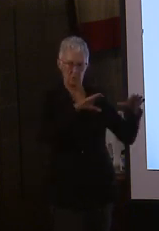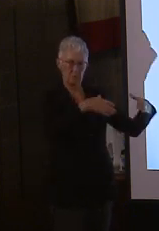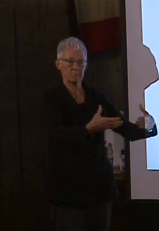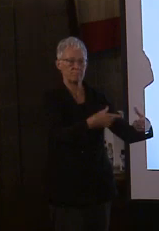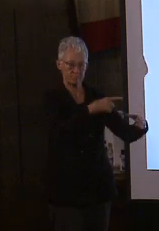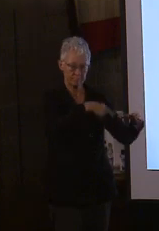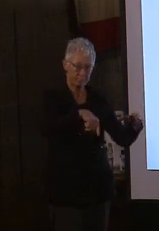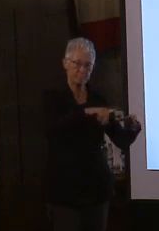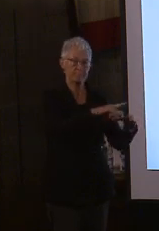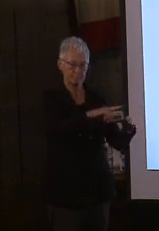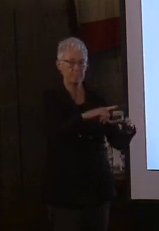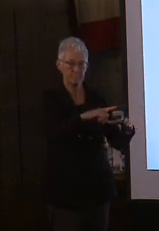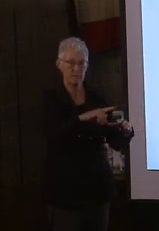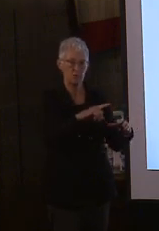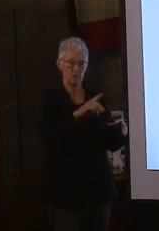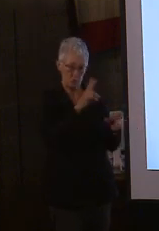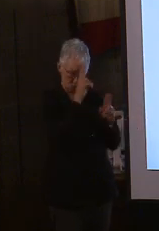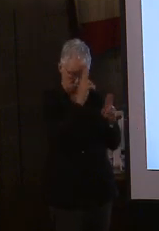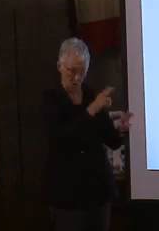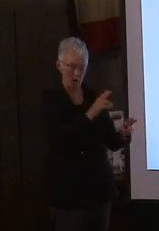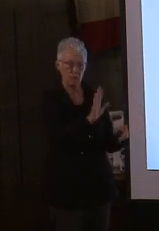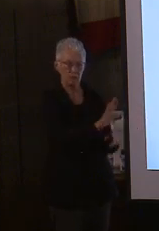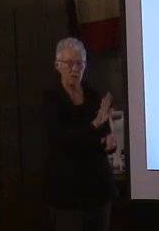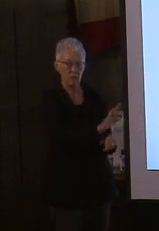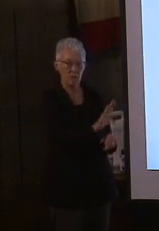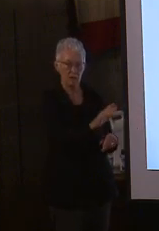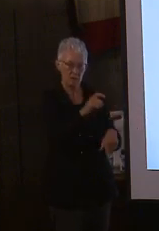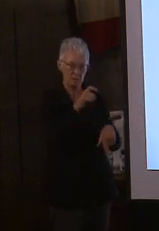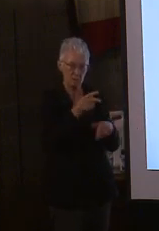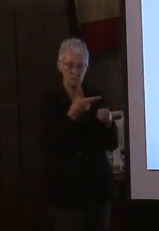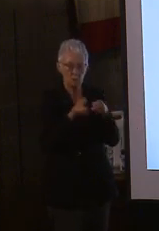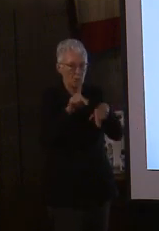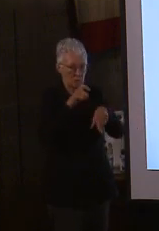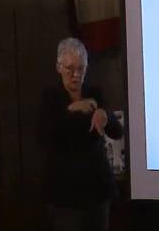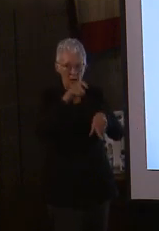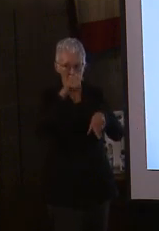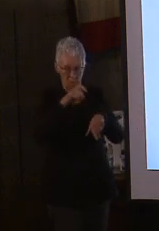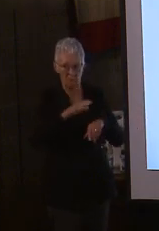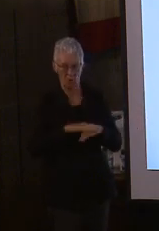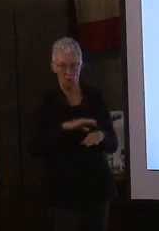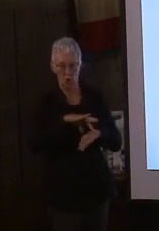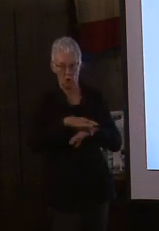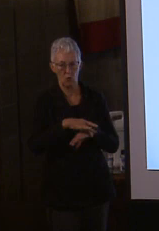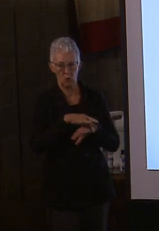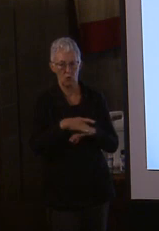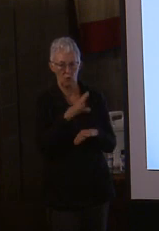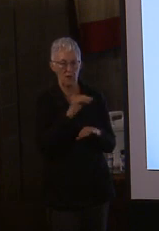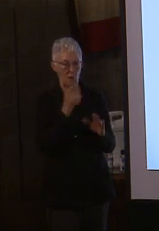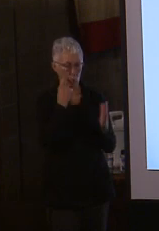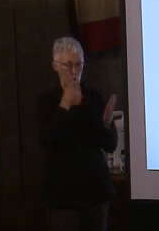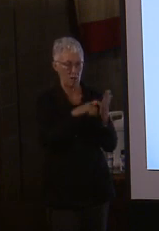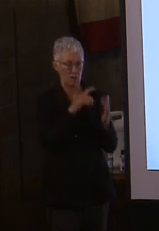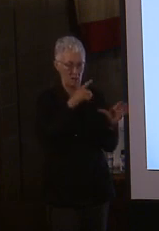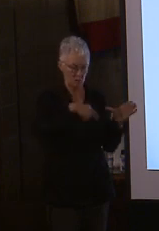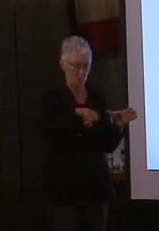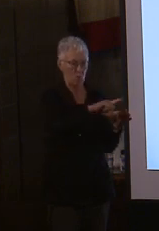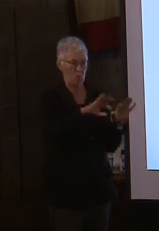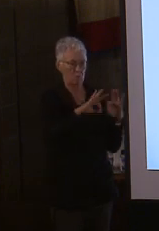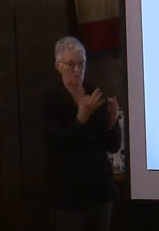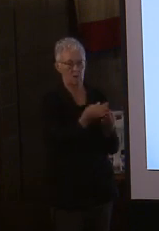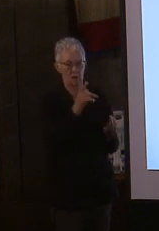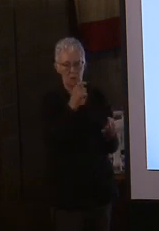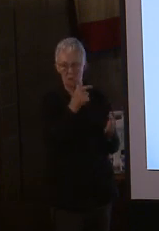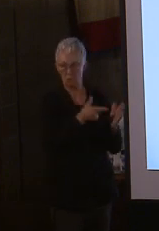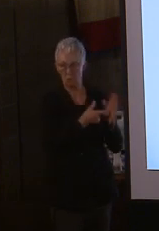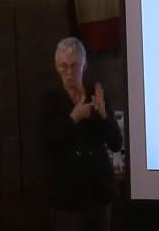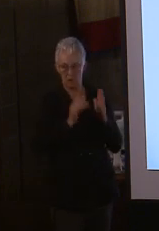only remember their presence here on this earth, but also acknowledge the need of the families for that support. And that's, again, one of the reasons